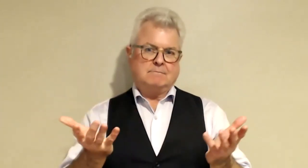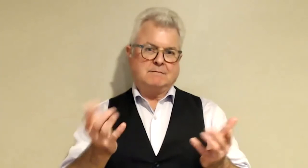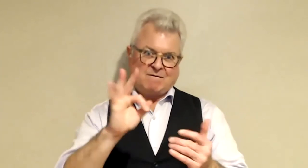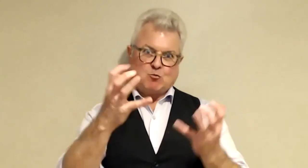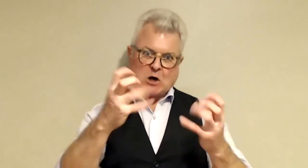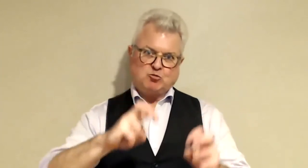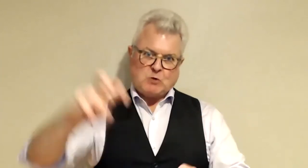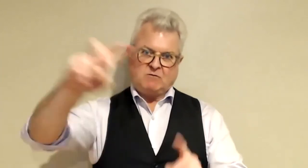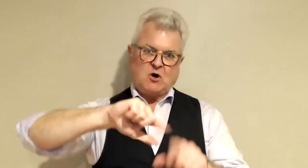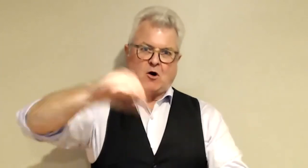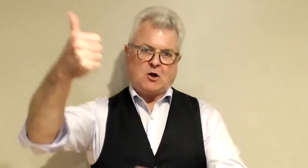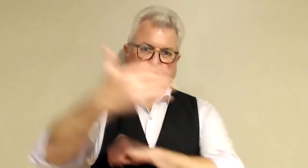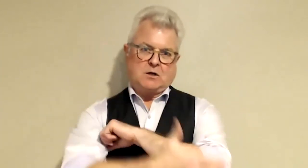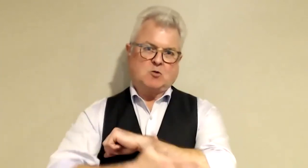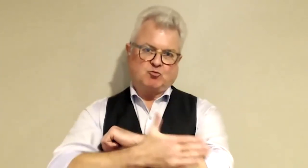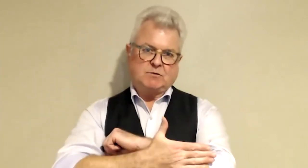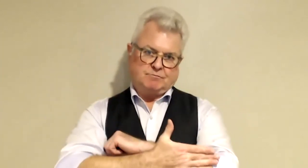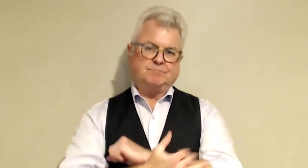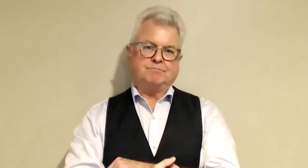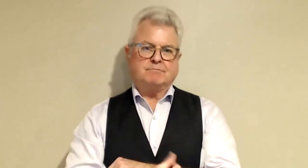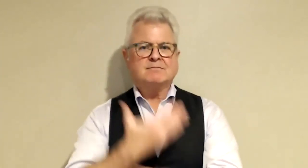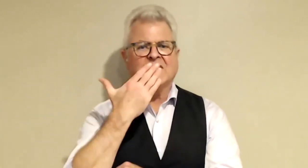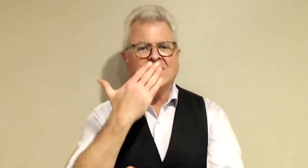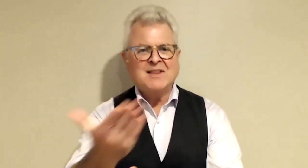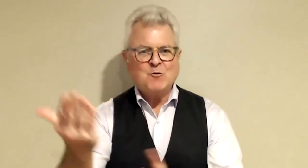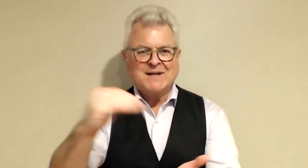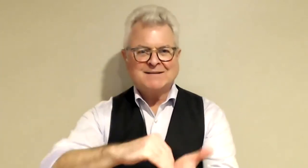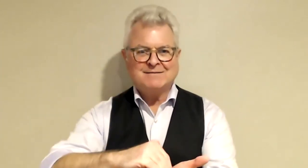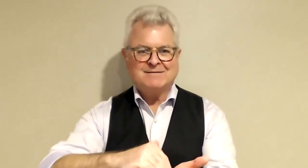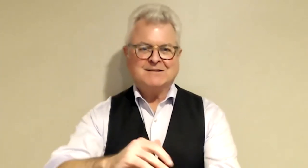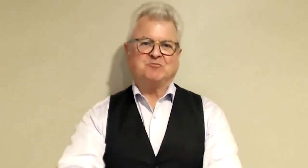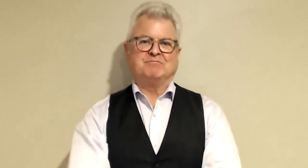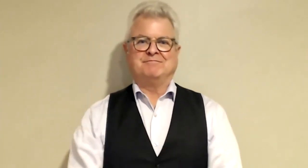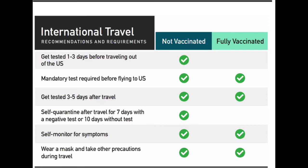go do so if you want to travel to another country. Thank you again.